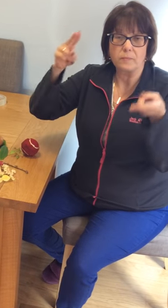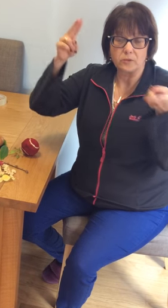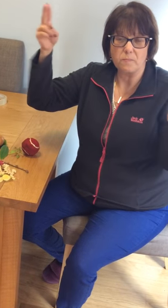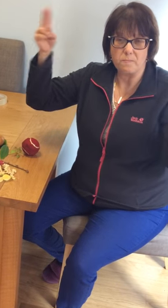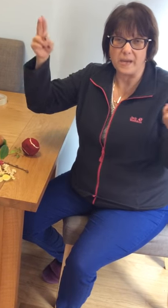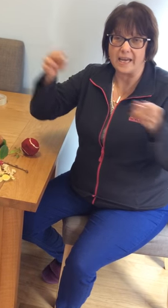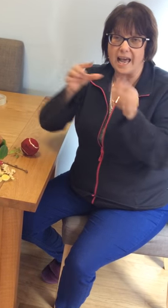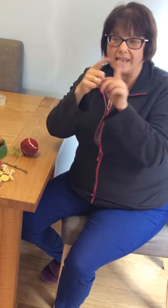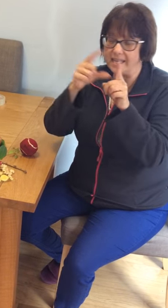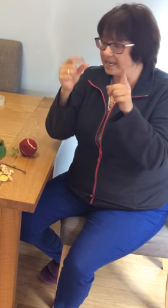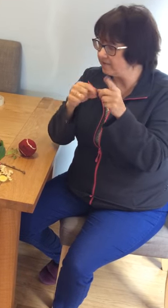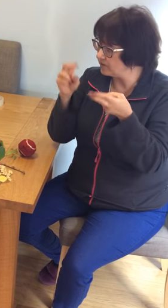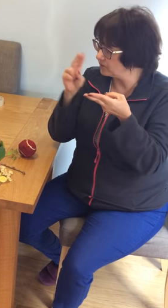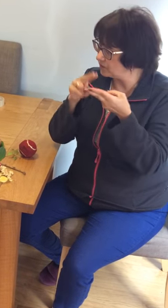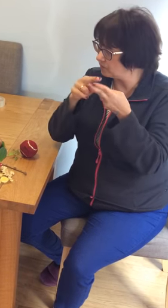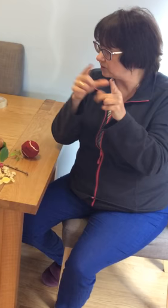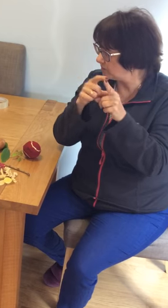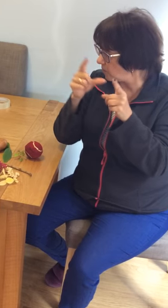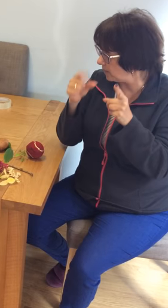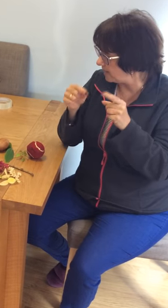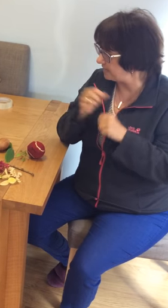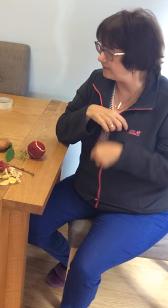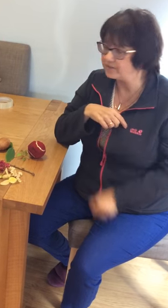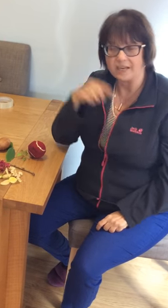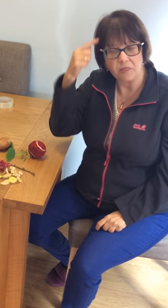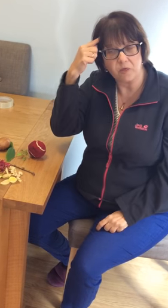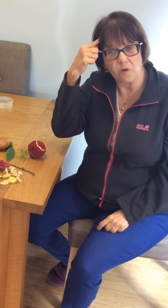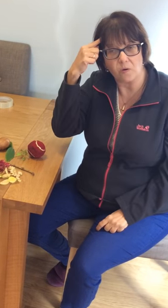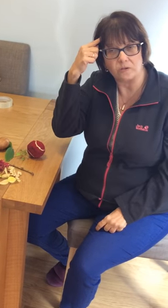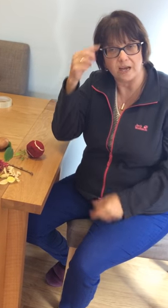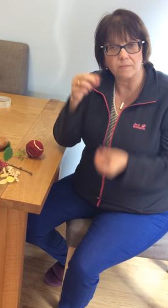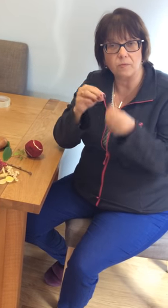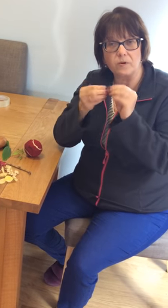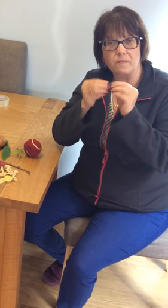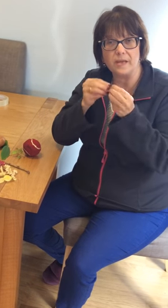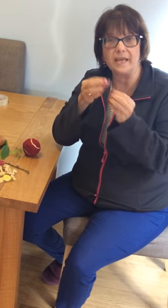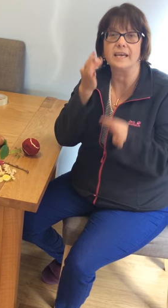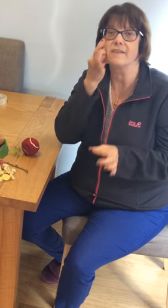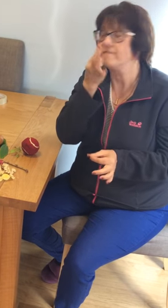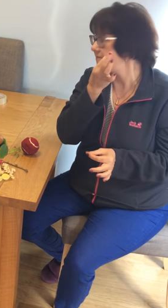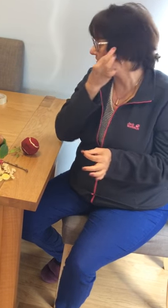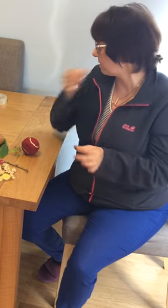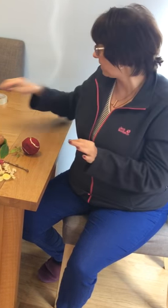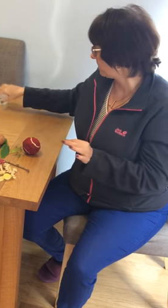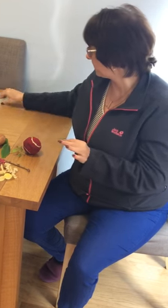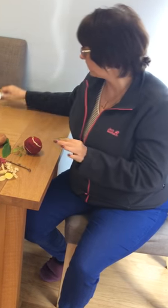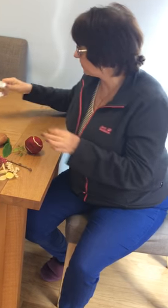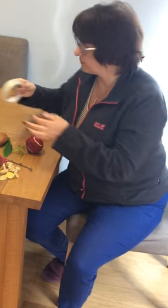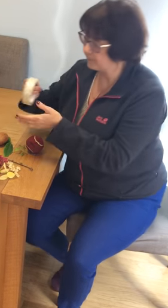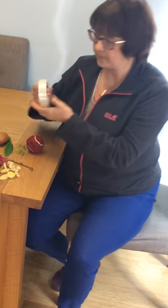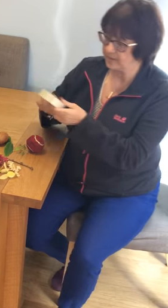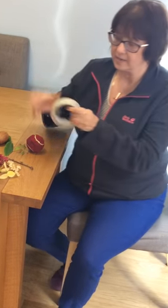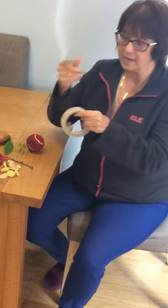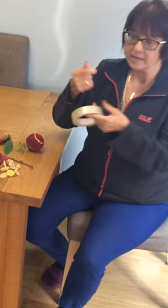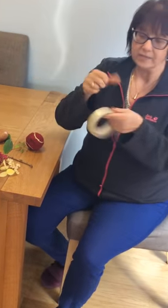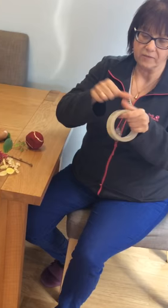Some bigger leaves and some smaller leaves. And I thought I'm gonna make a flower. Got